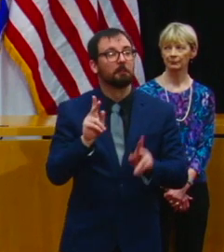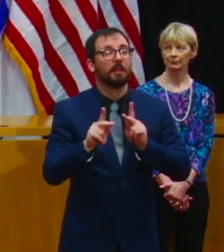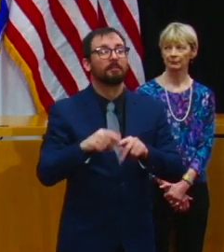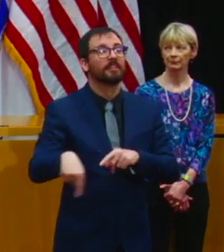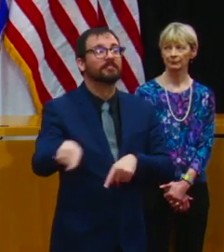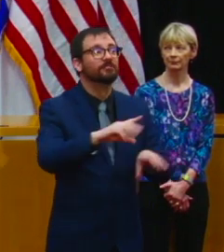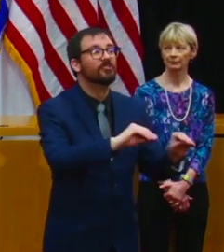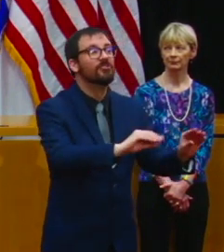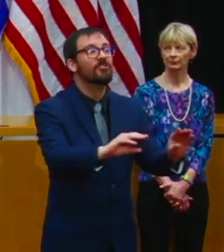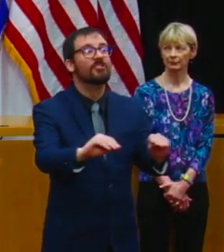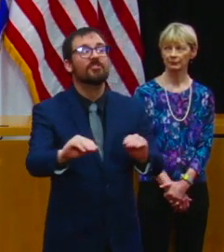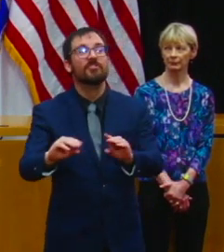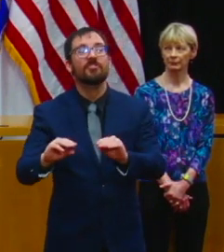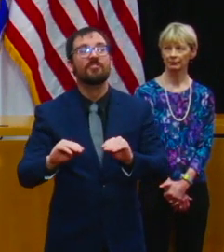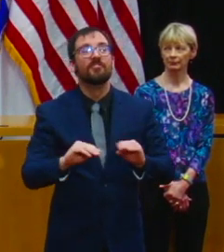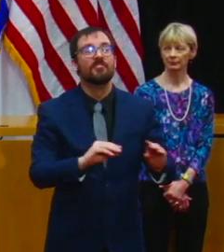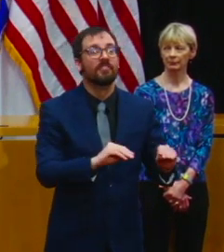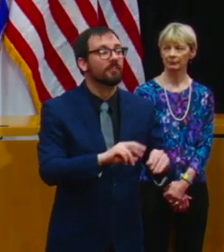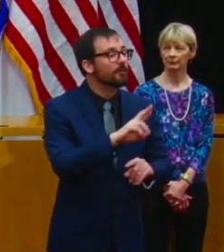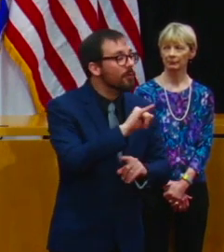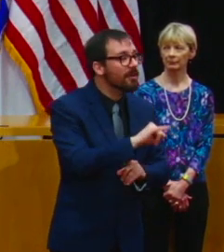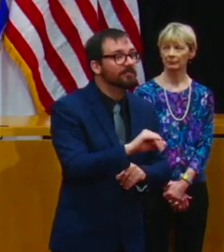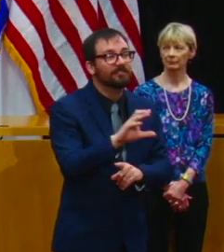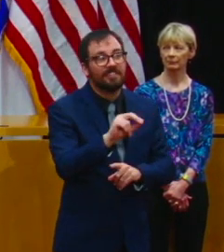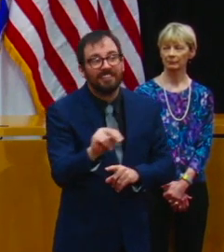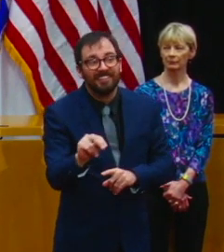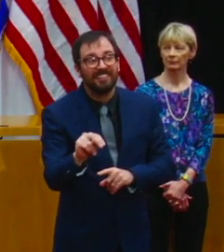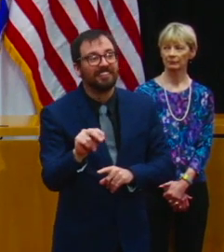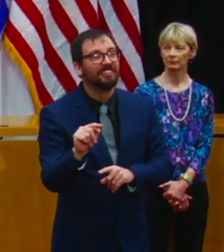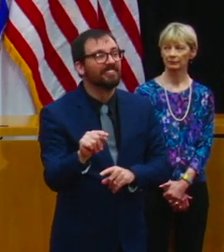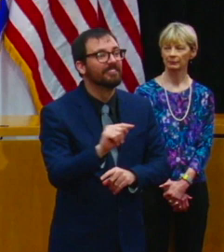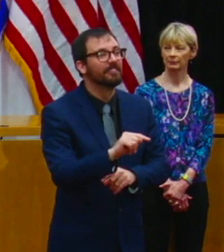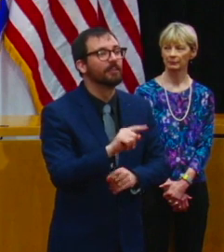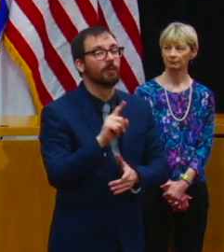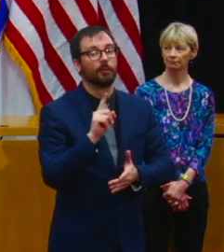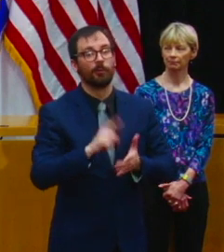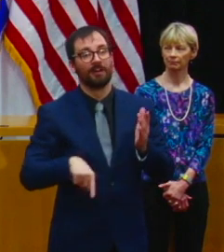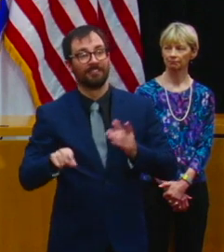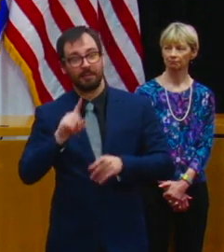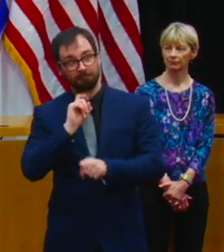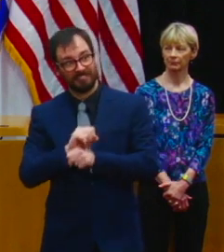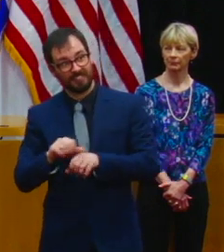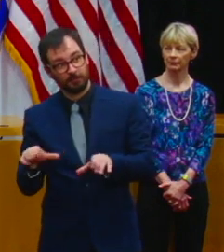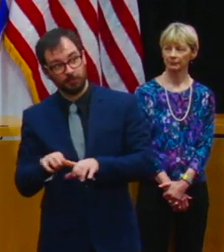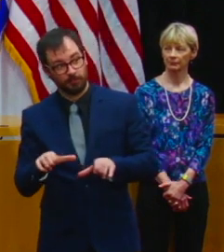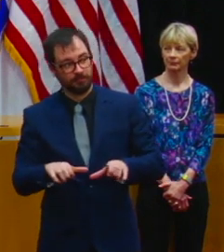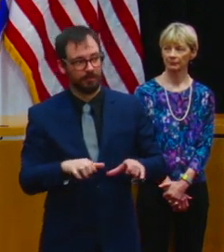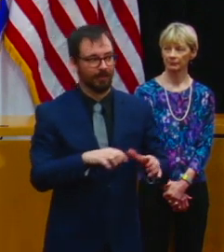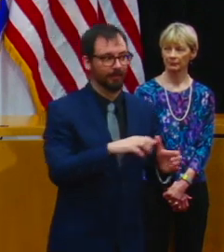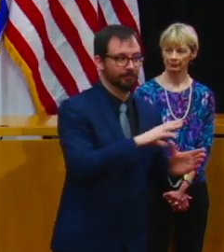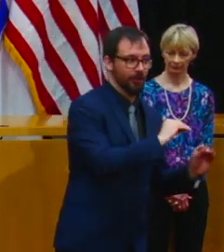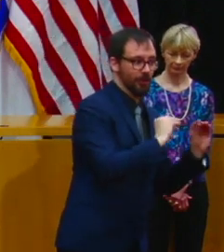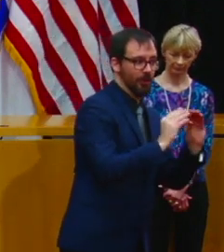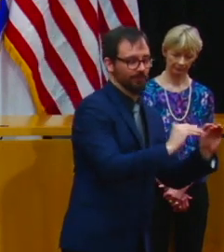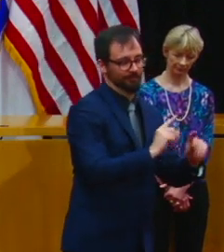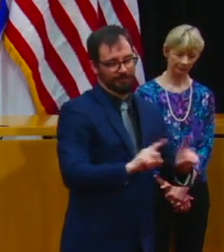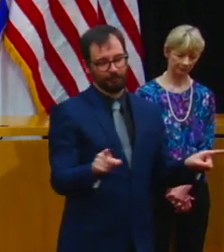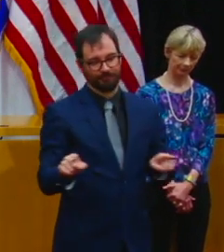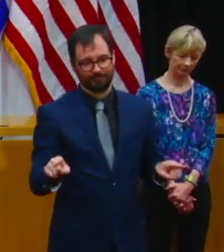we'll get back to you on that particular question, but just understand that there's so much, as I said in my remarks, there's so much